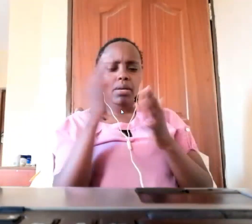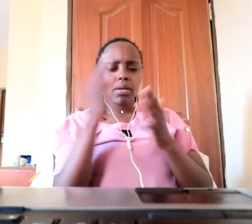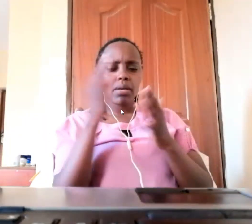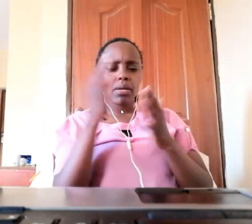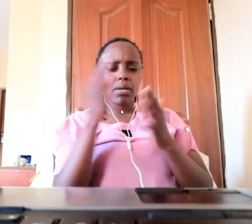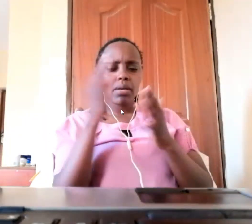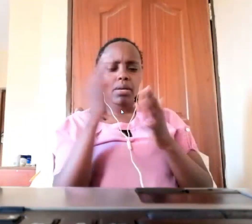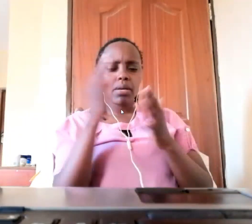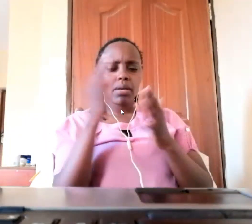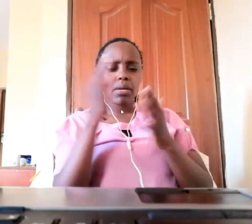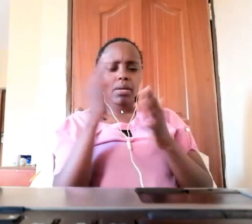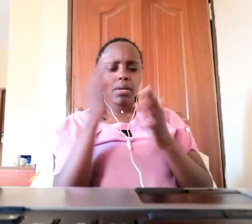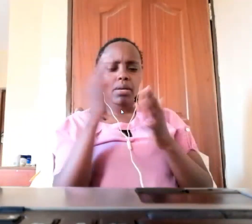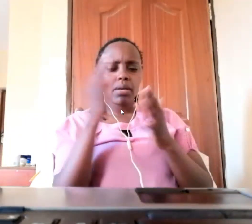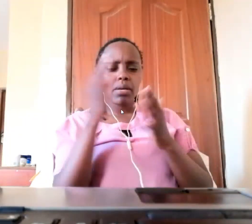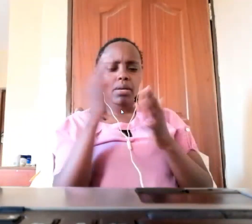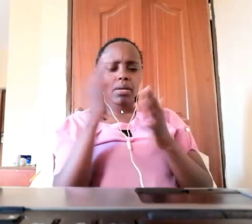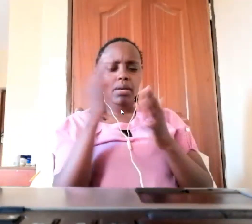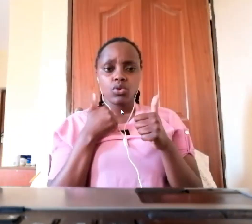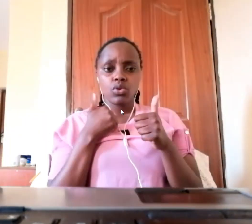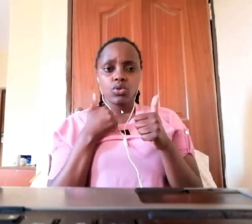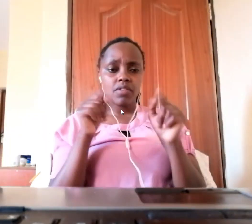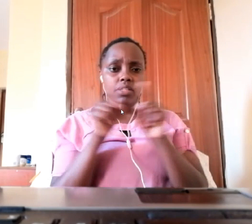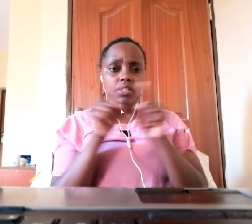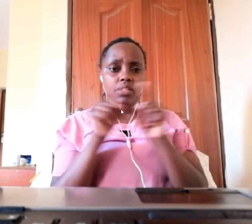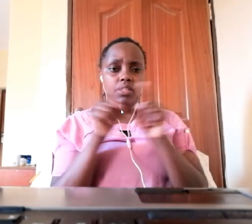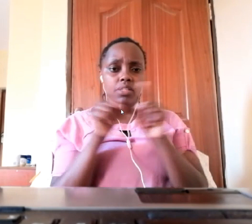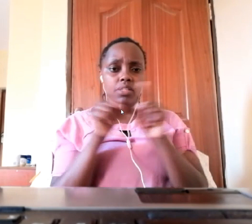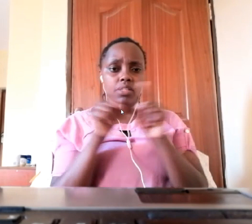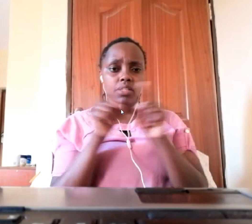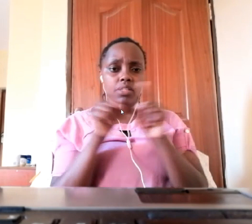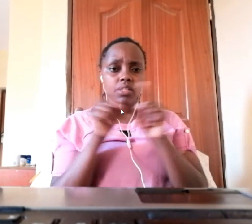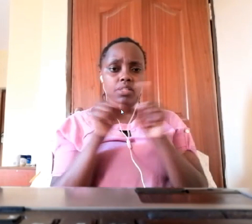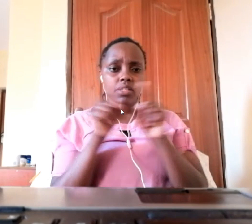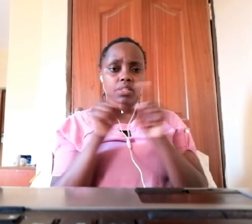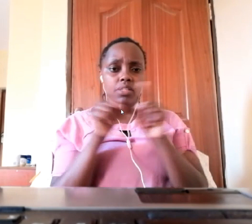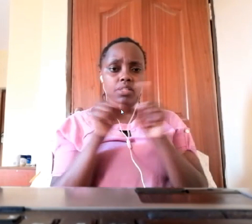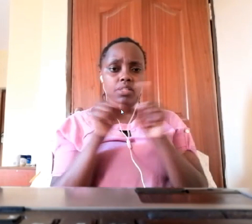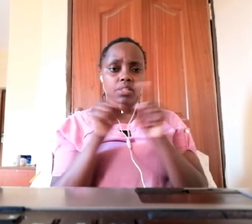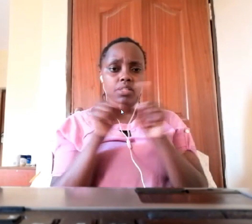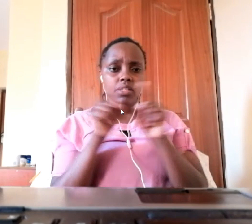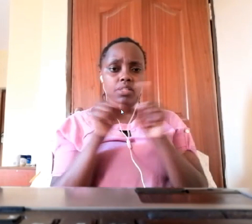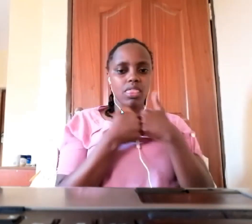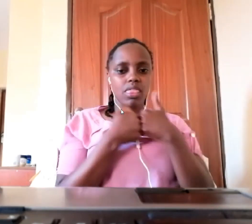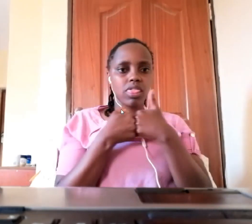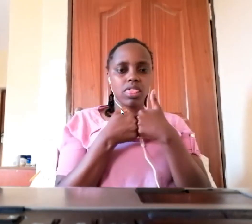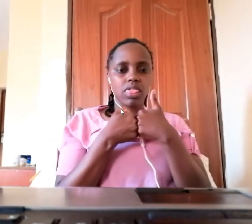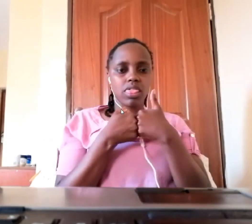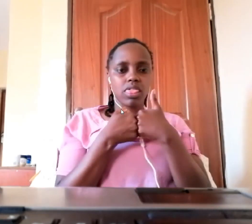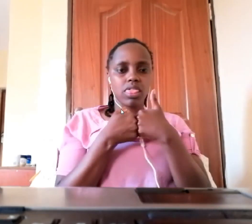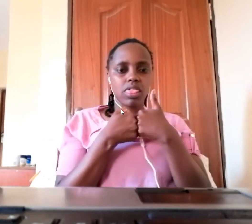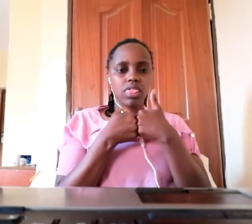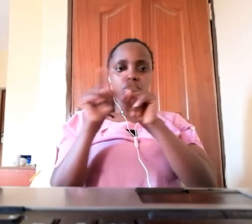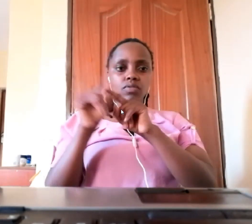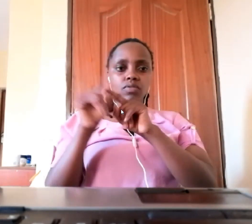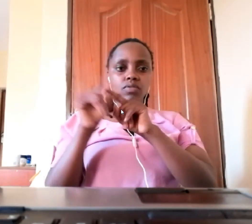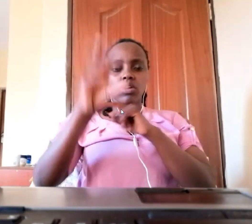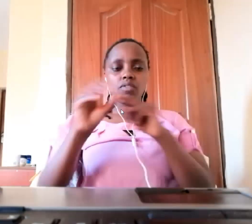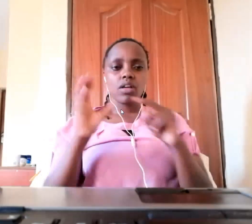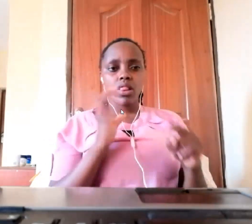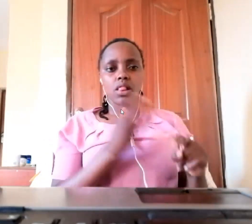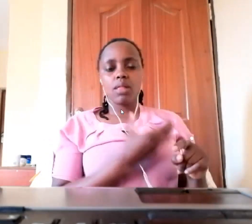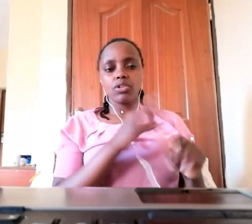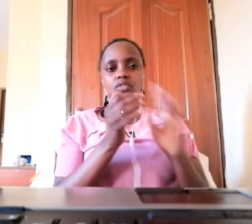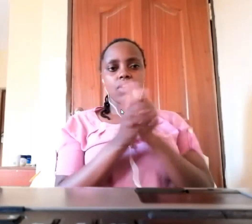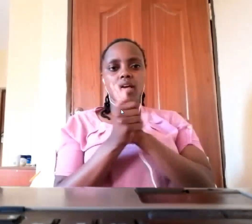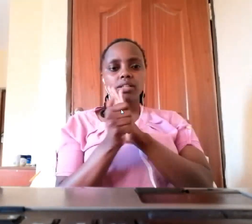that you are facing as civil society organizations, and communicate that to the African Committee of Experts.